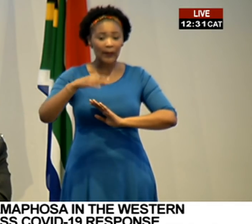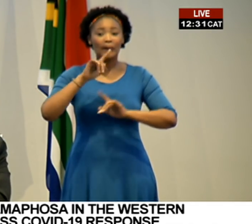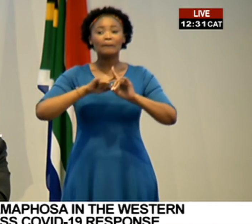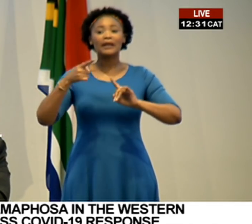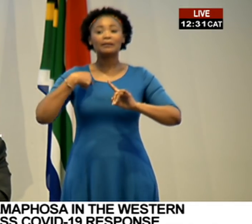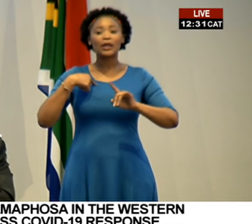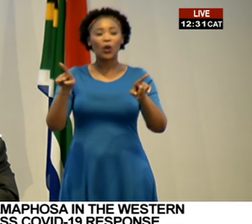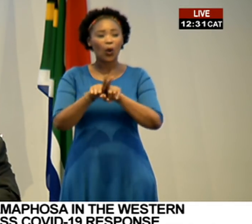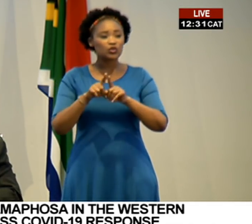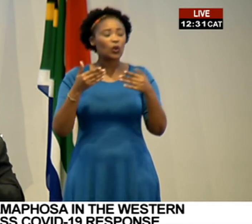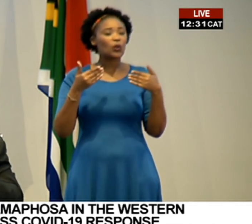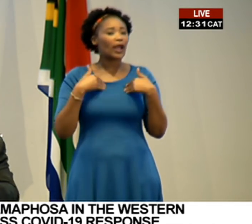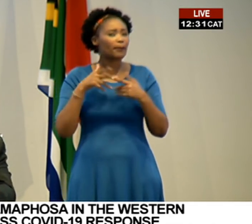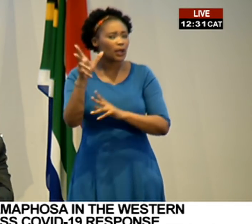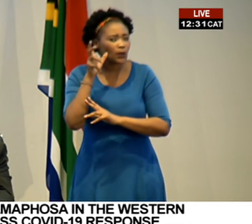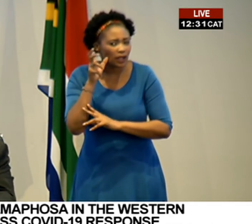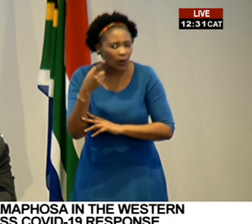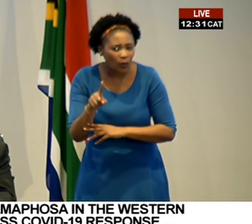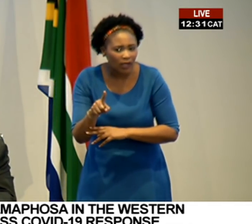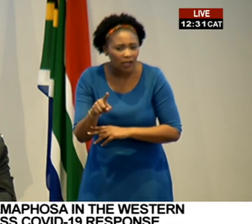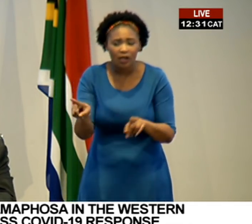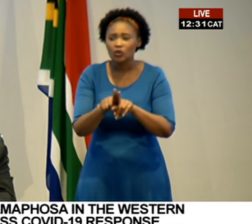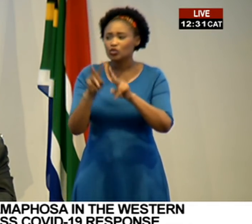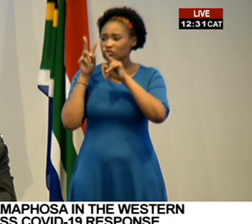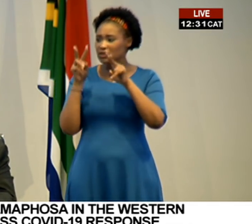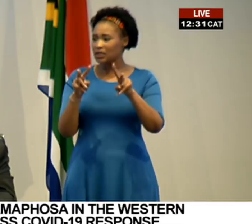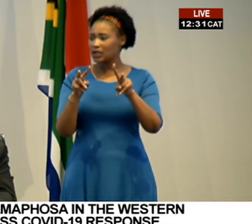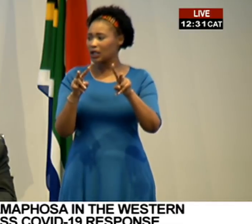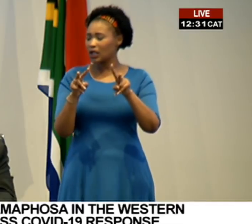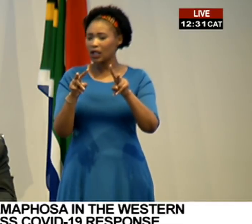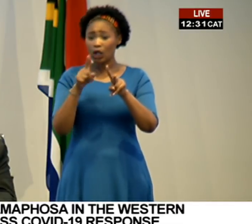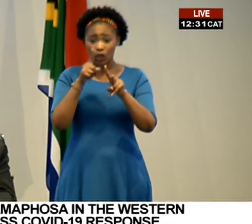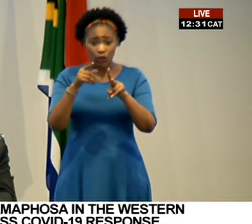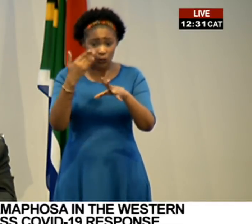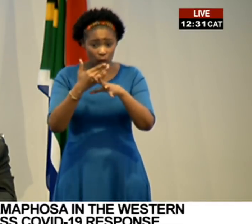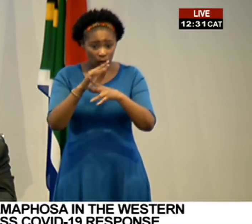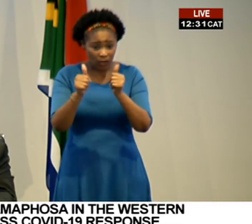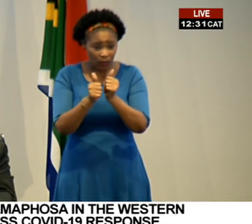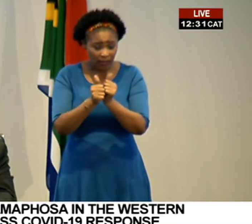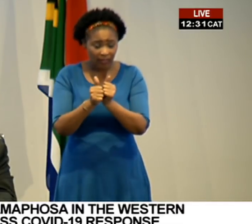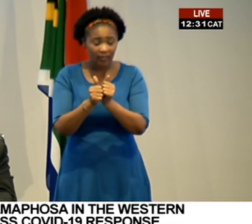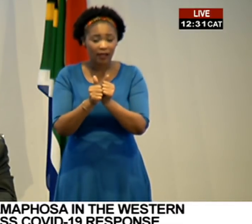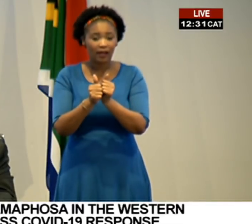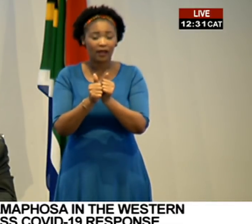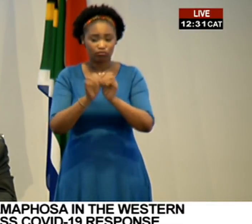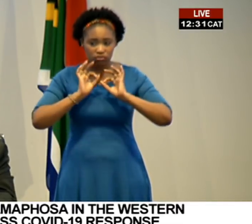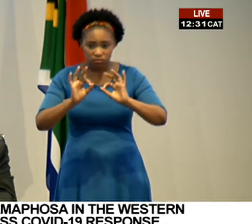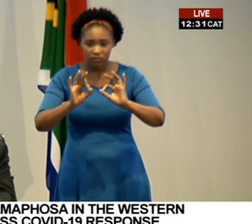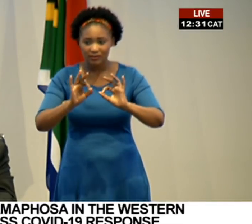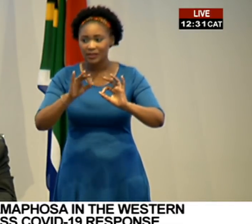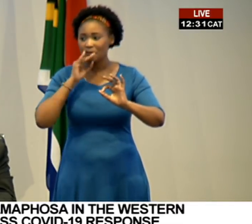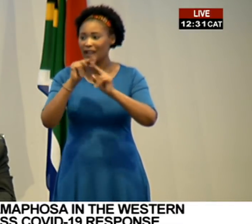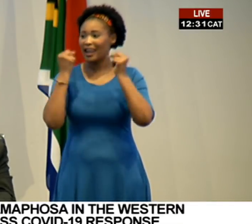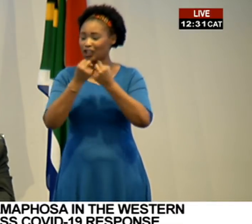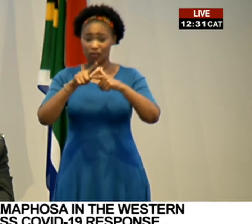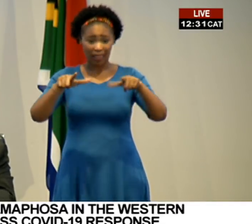I'm also pleased to hear that and to see that you're cooperating well even at national level. There